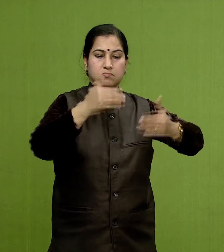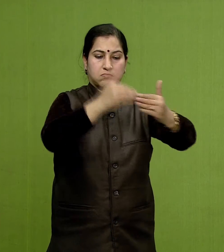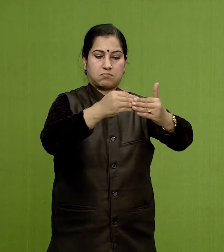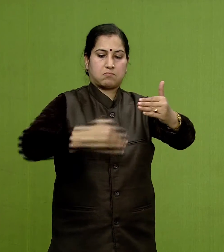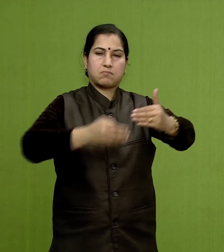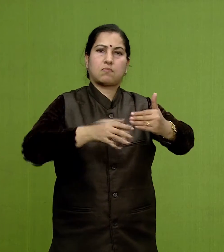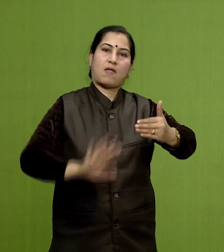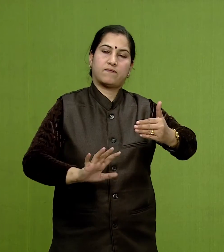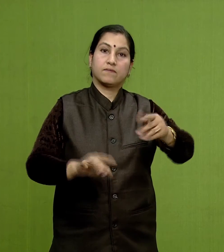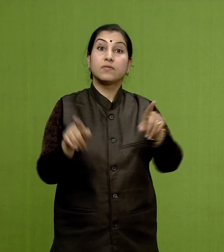On the other hand,